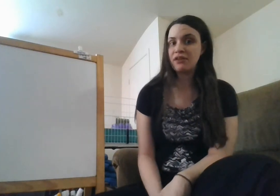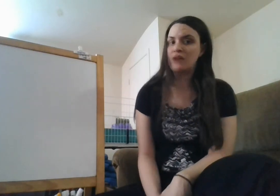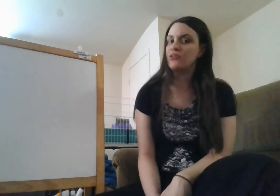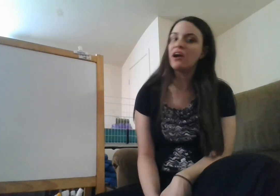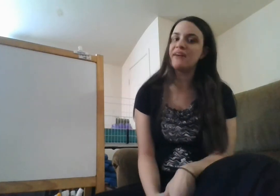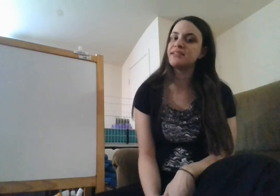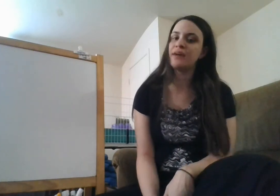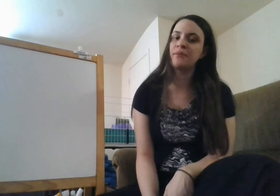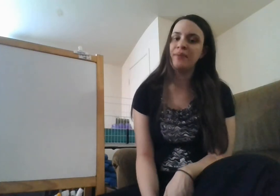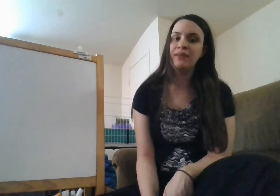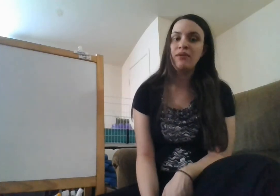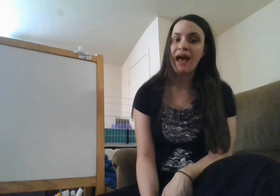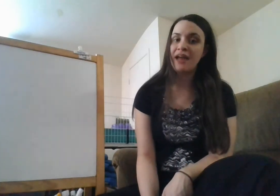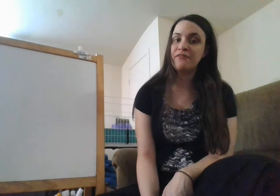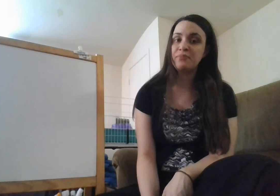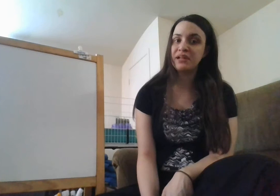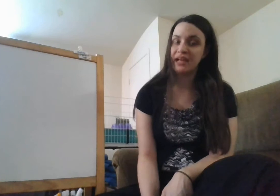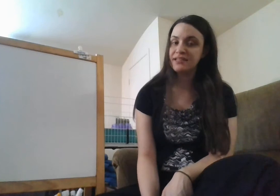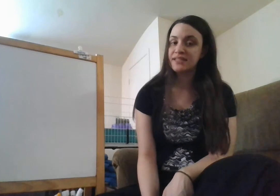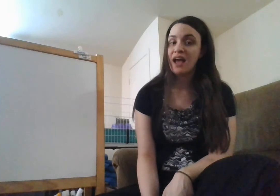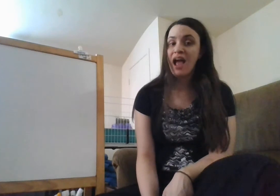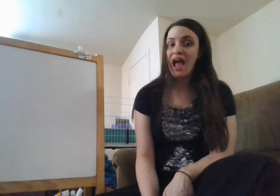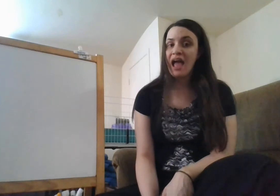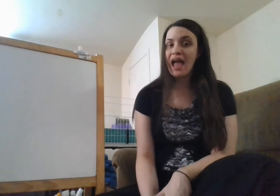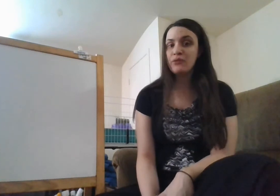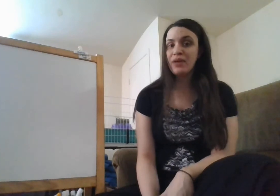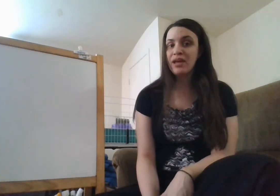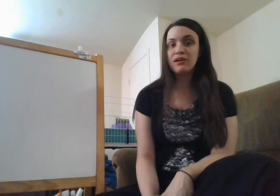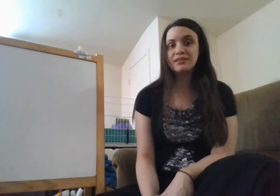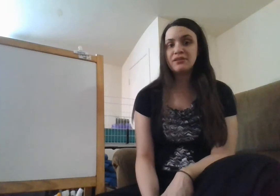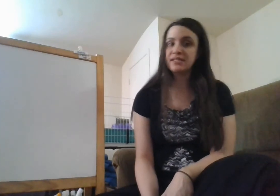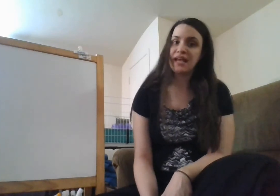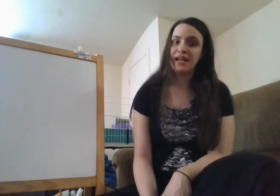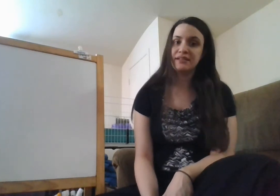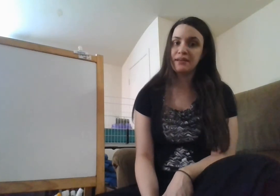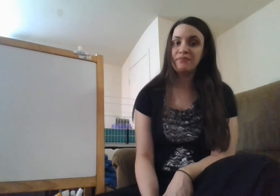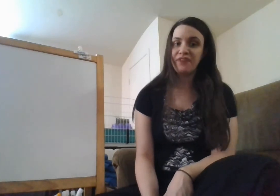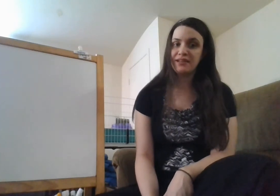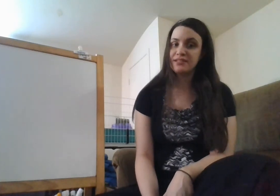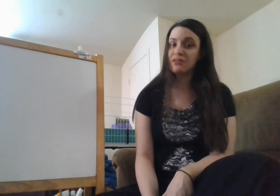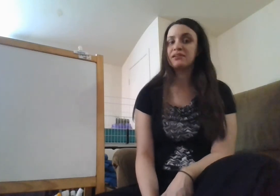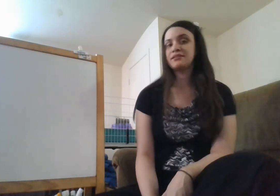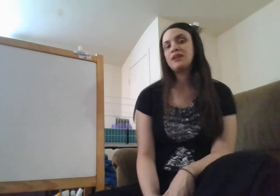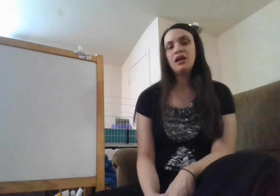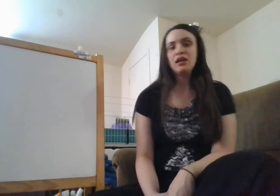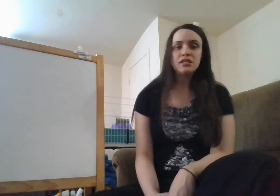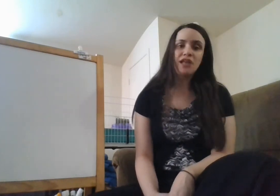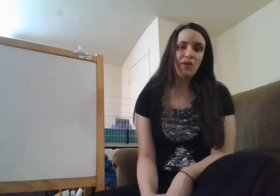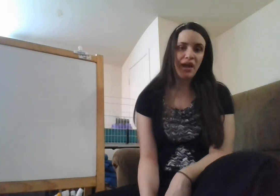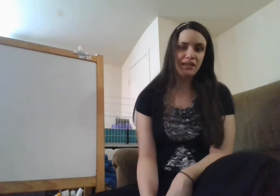around our house that were made out of plants, and we also sang some fun songs. So I'd like